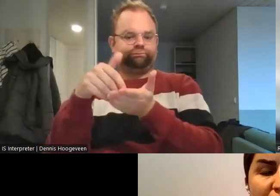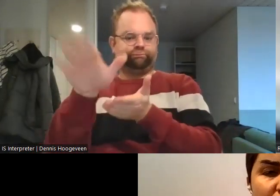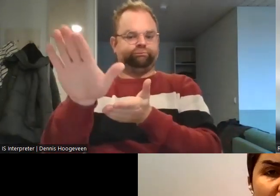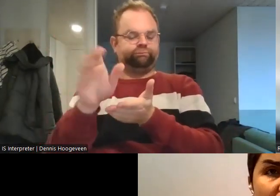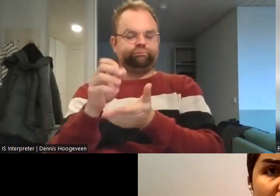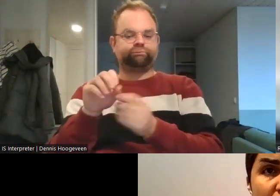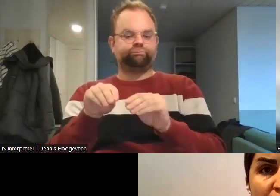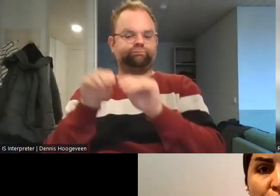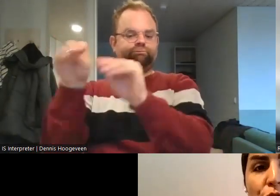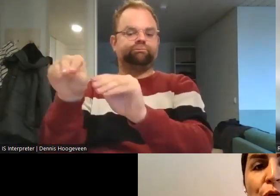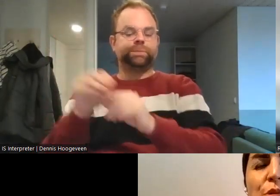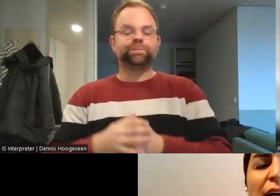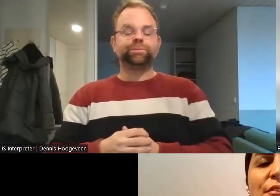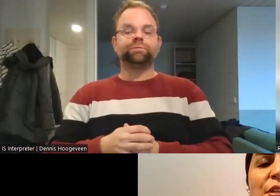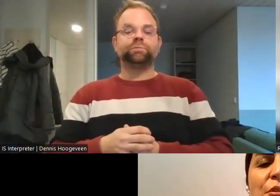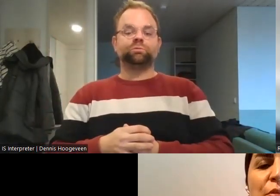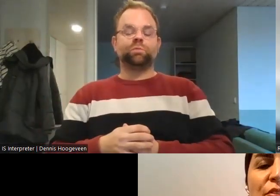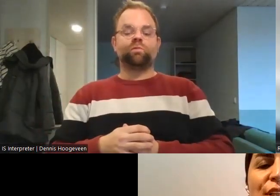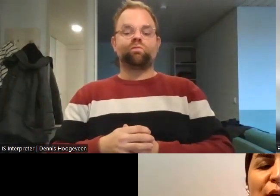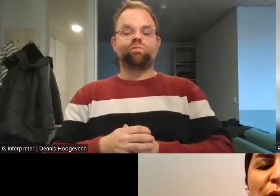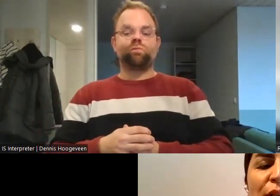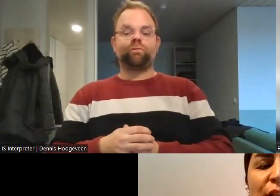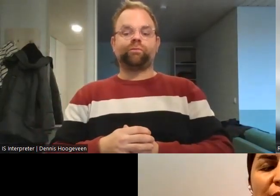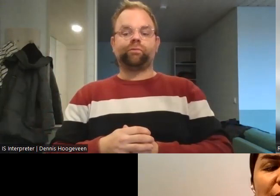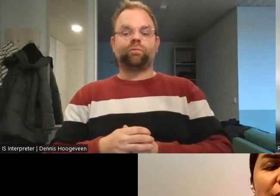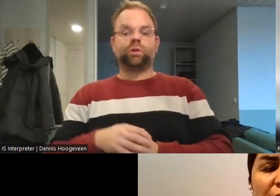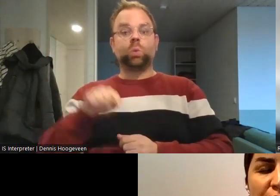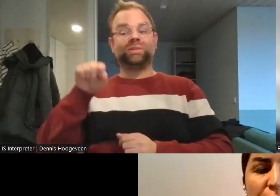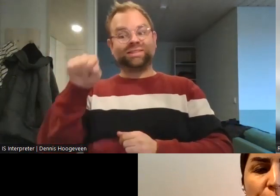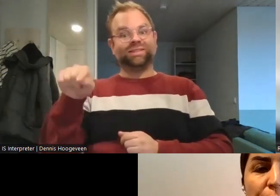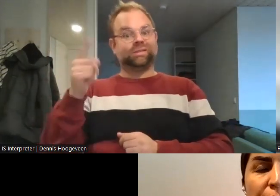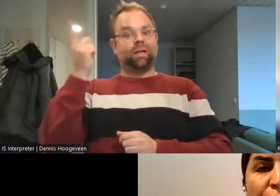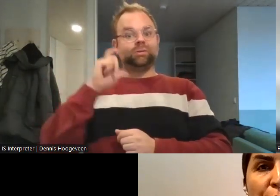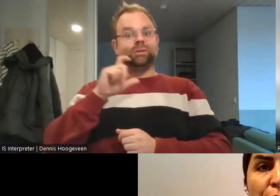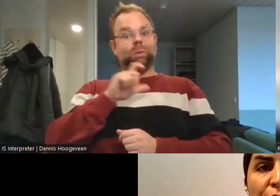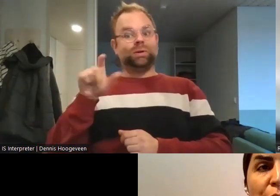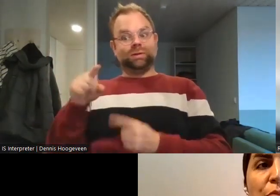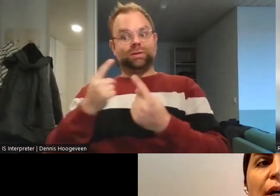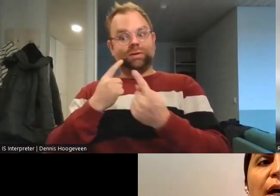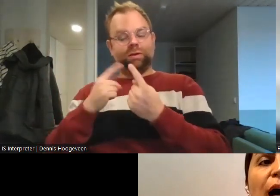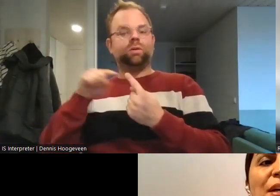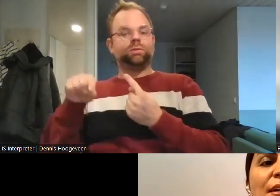in UNHCR. So to answer your question, Armel, I think,